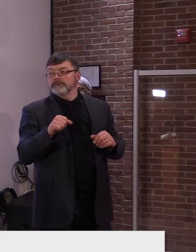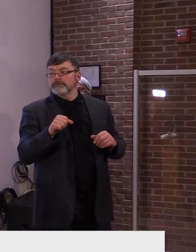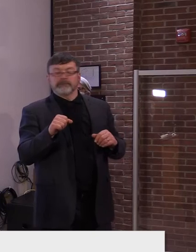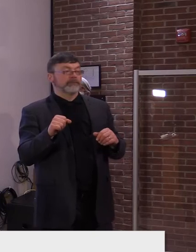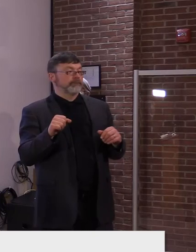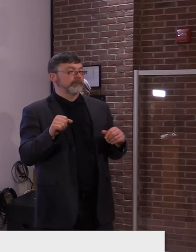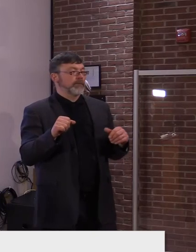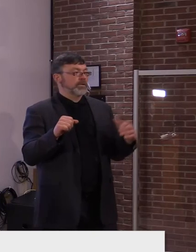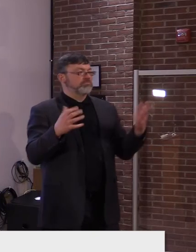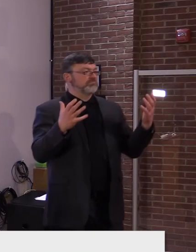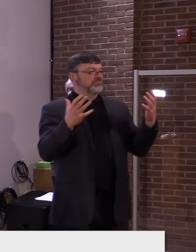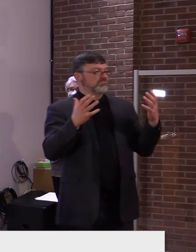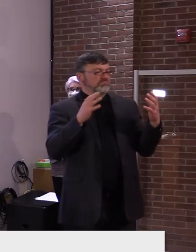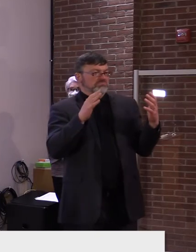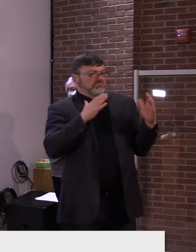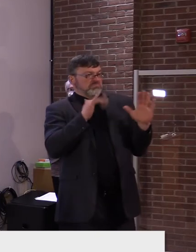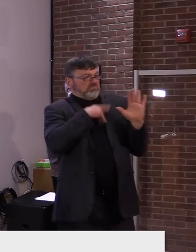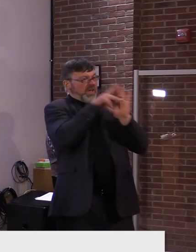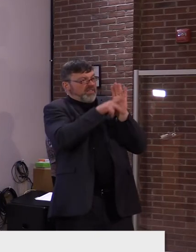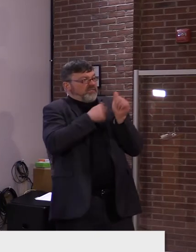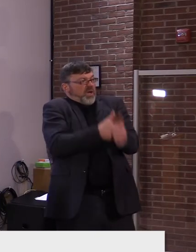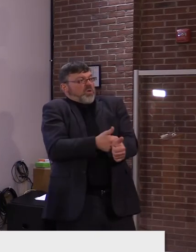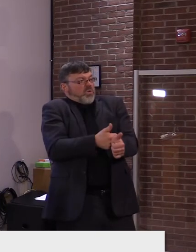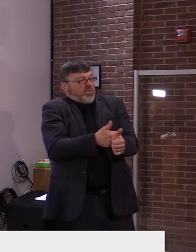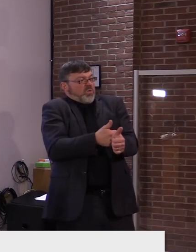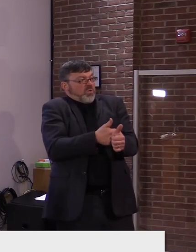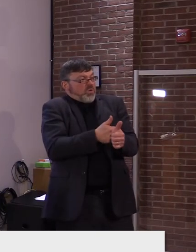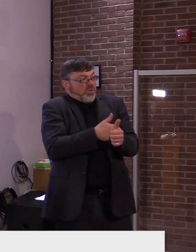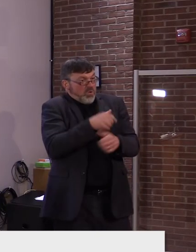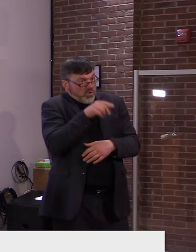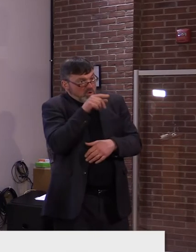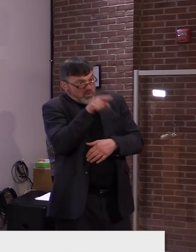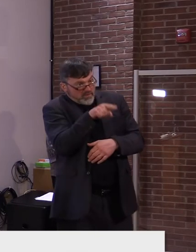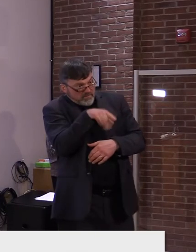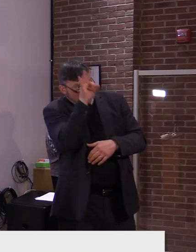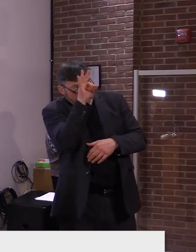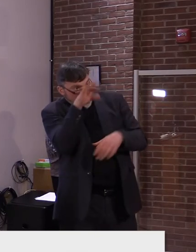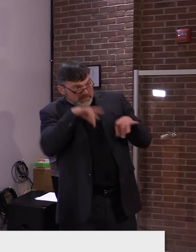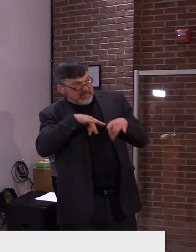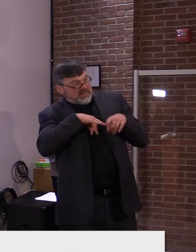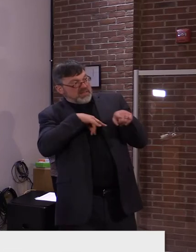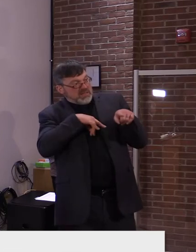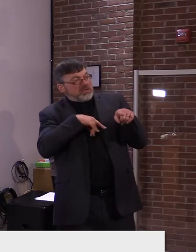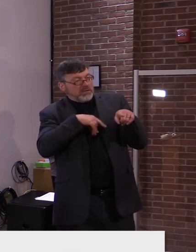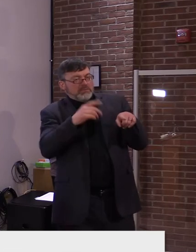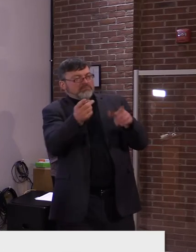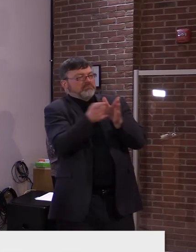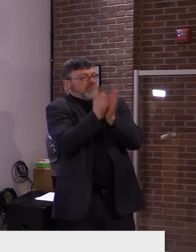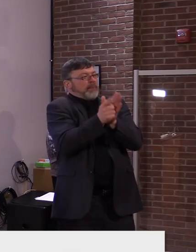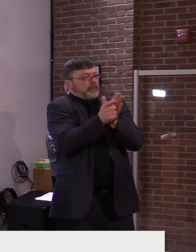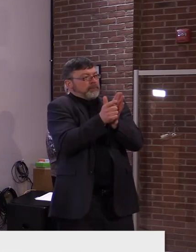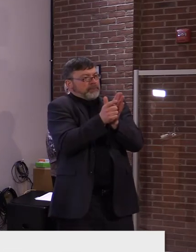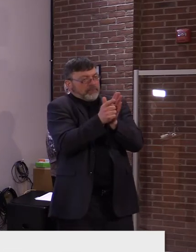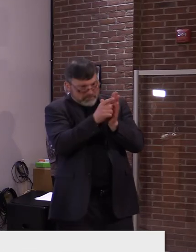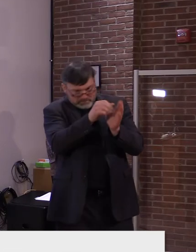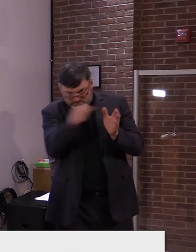protocol, Andrew, that as soon as we have a positive in a facility, we start the immediate protocol for testing, which is